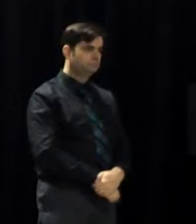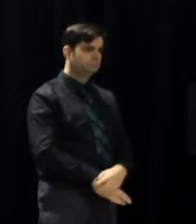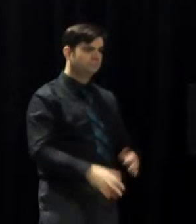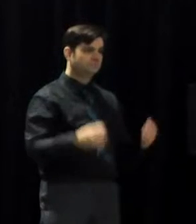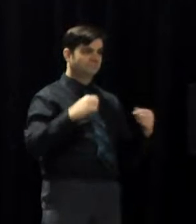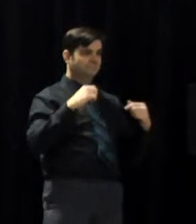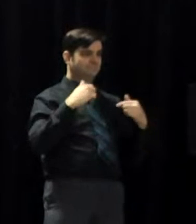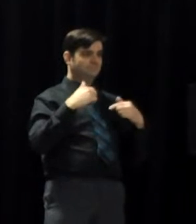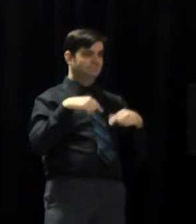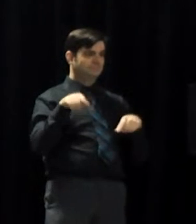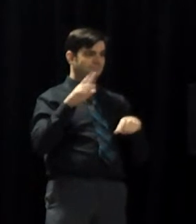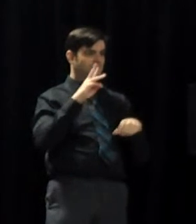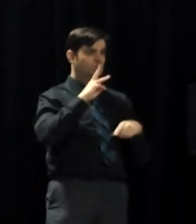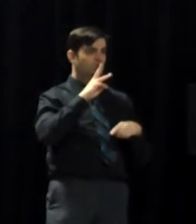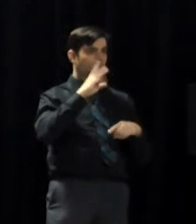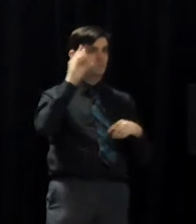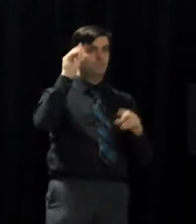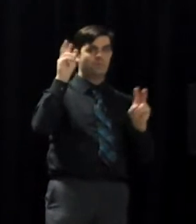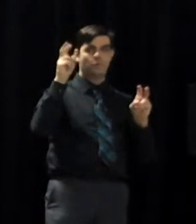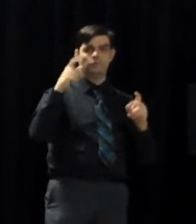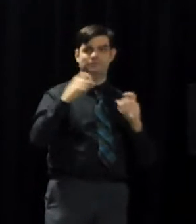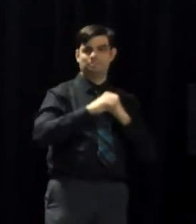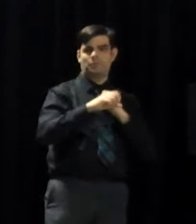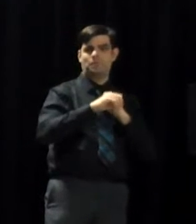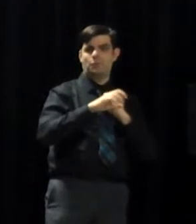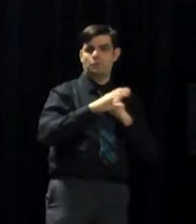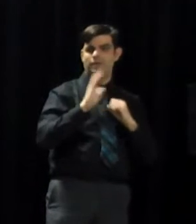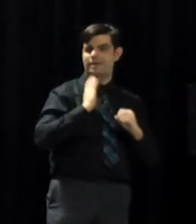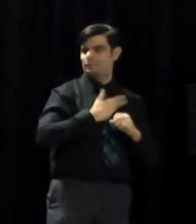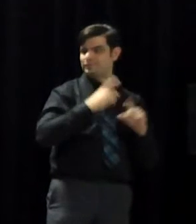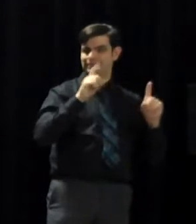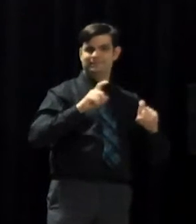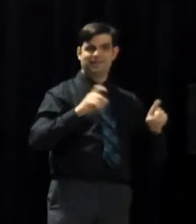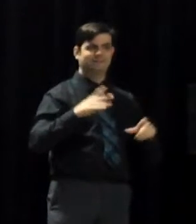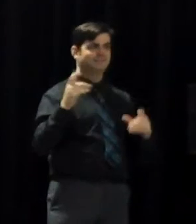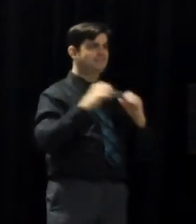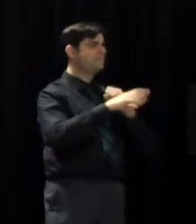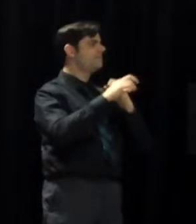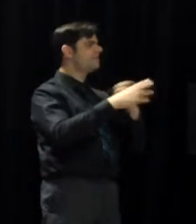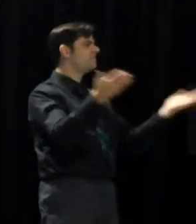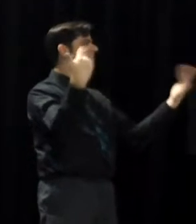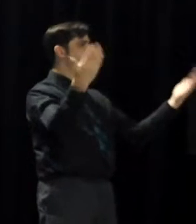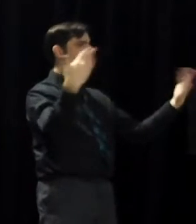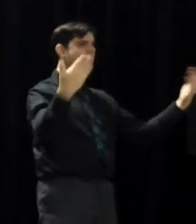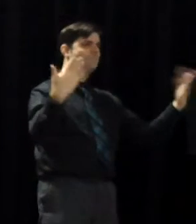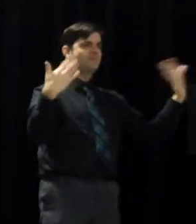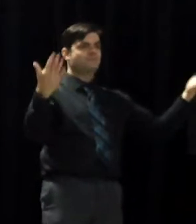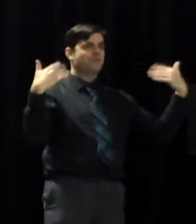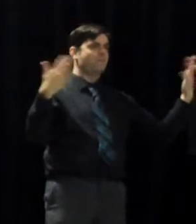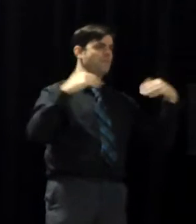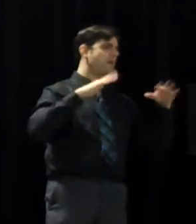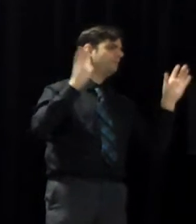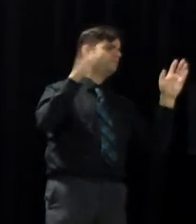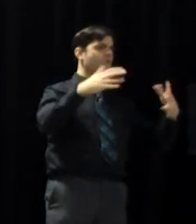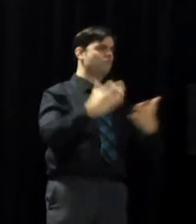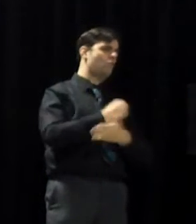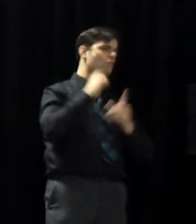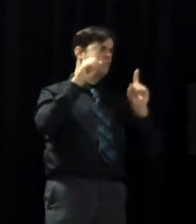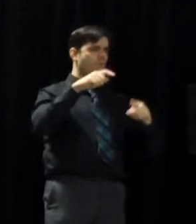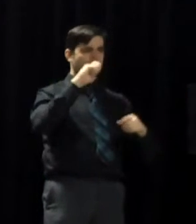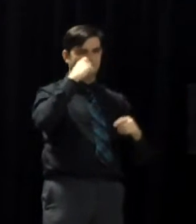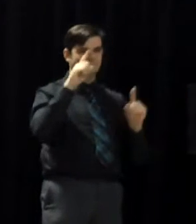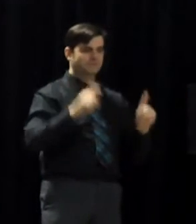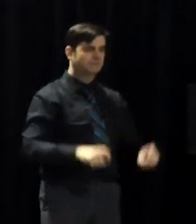Looking at testing set on Monday as well, we are going to, in partnership with the Cicero American Legion, do veterans